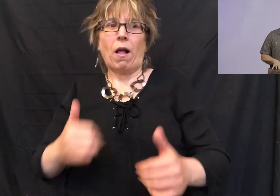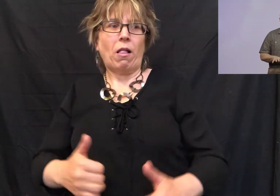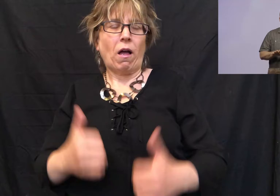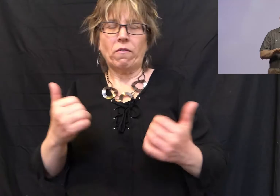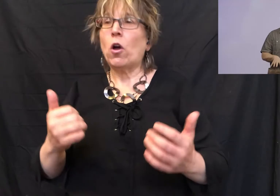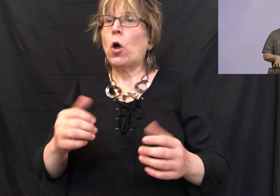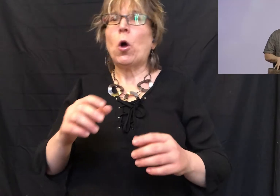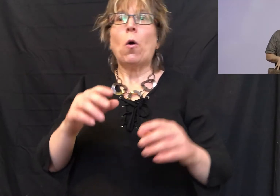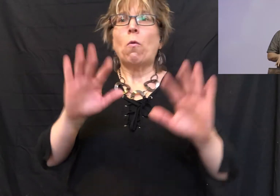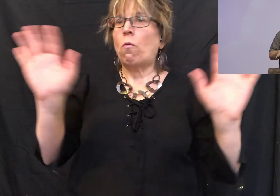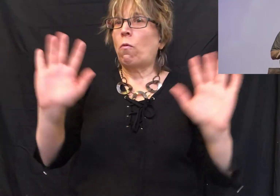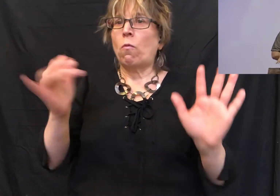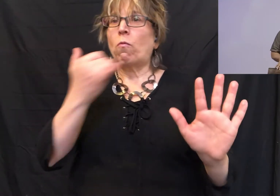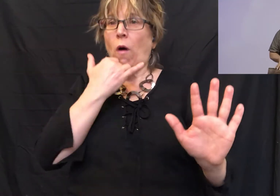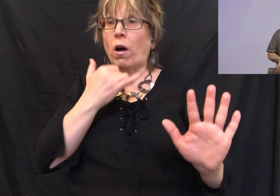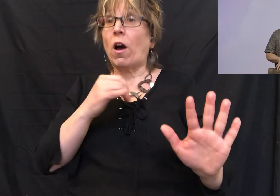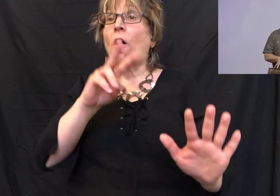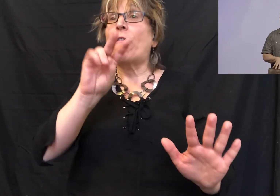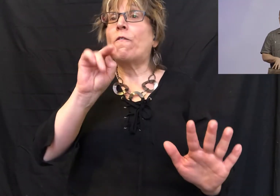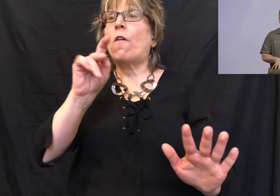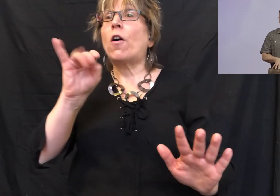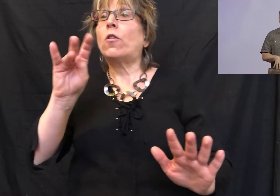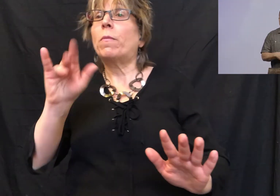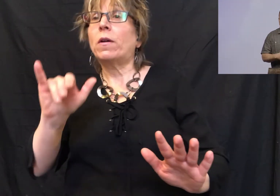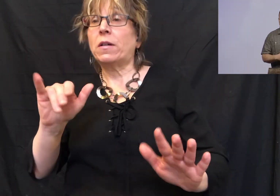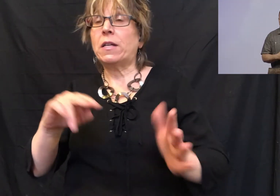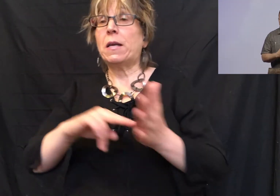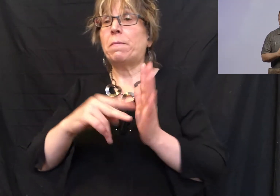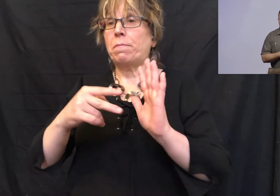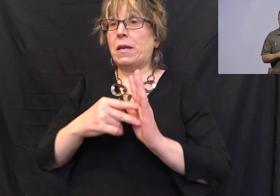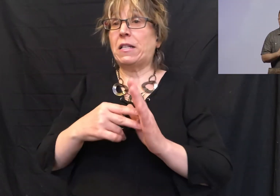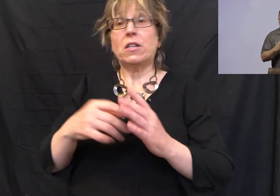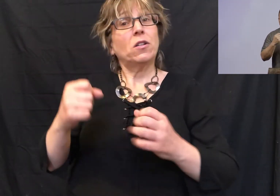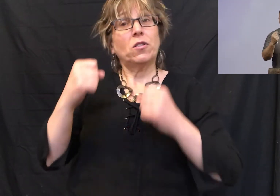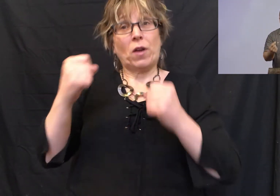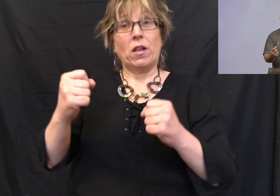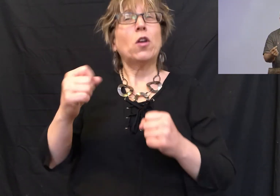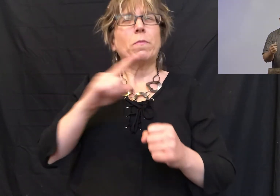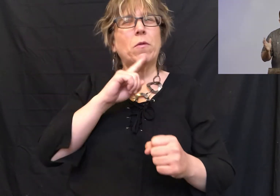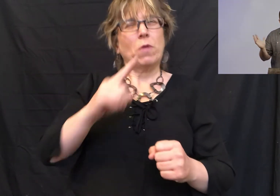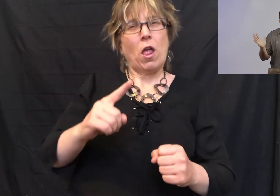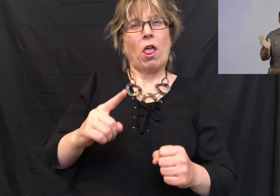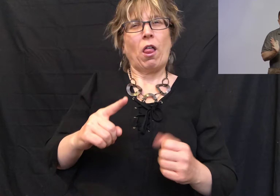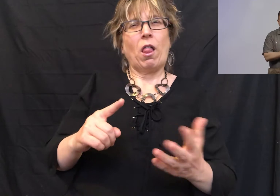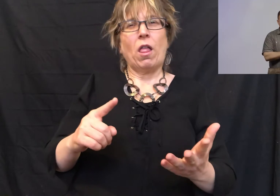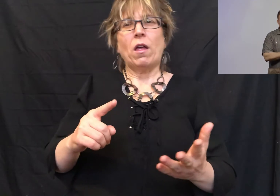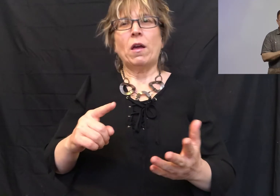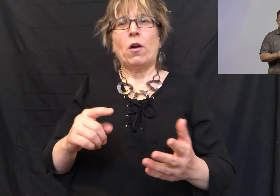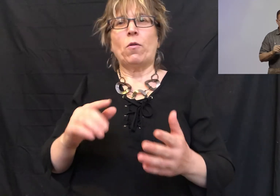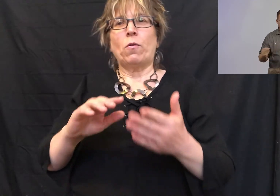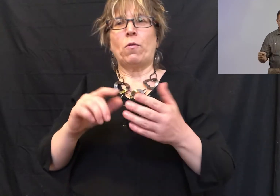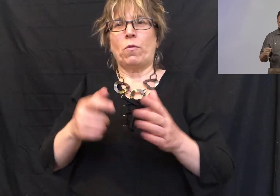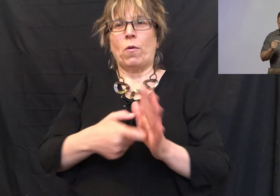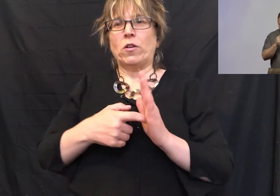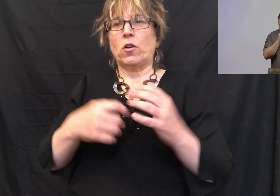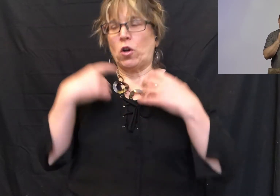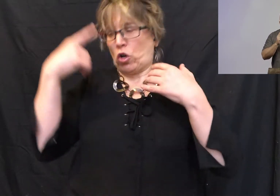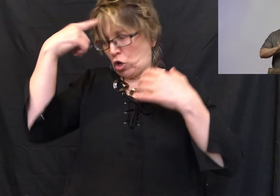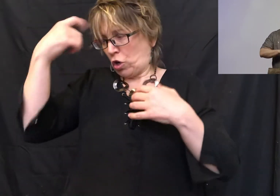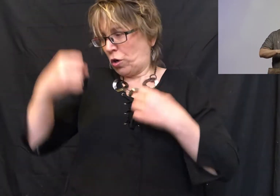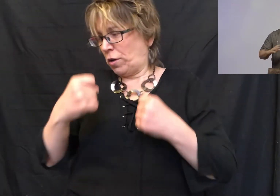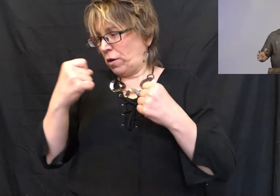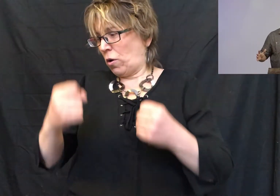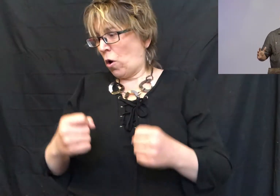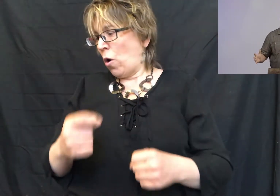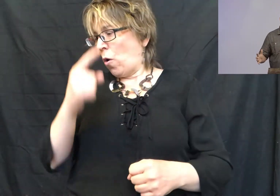life. No, vulnerability is strength. Being able to be real takes courage. One of my favorite writers, Brene Brown,